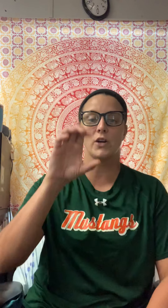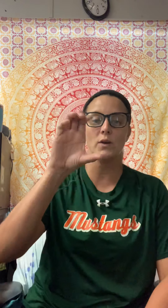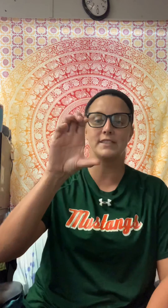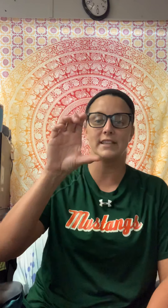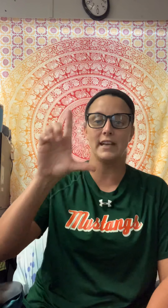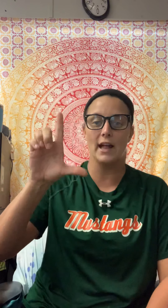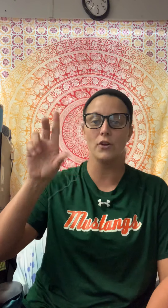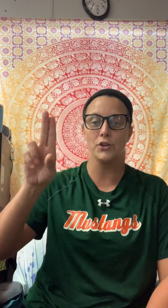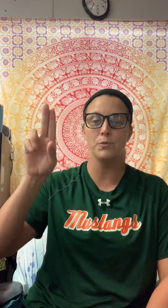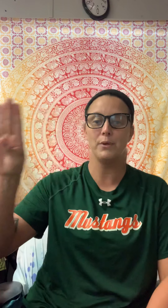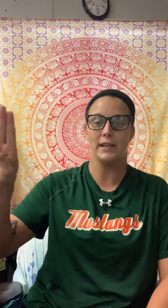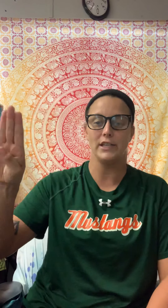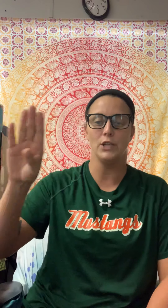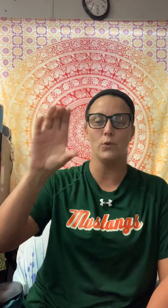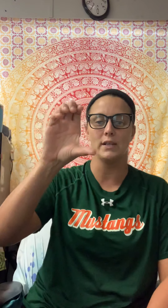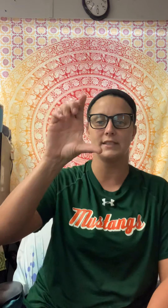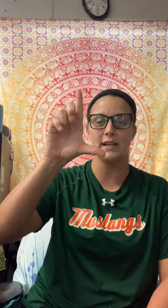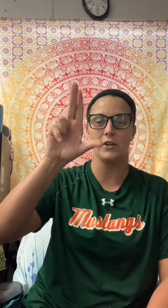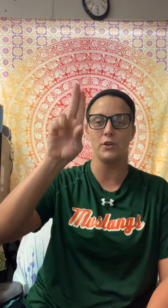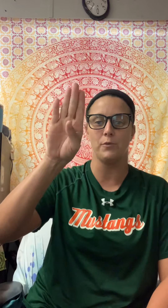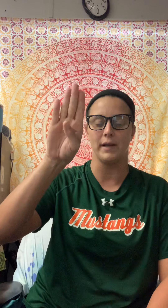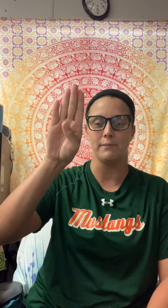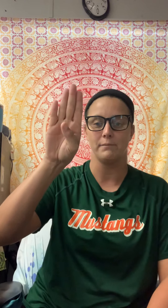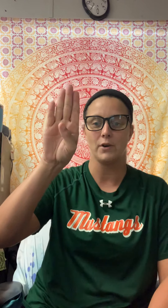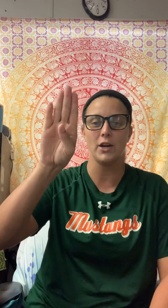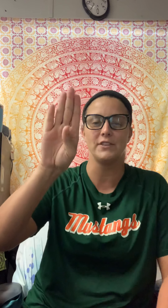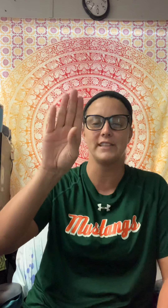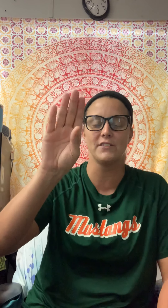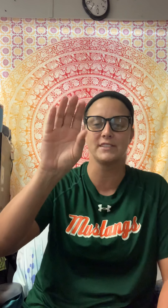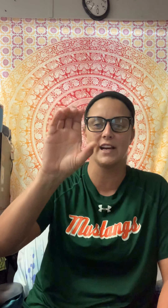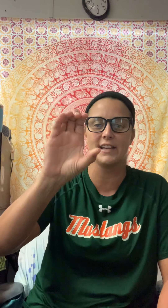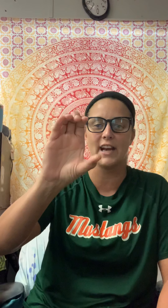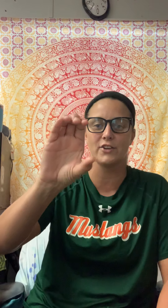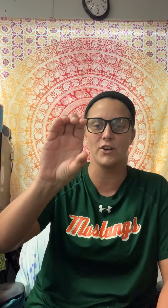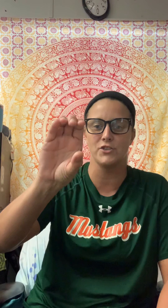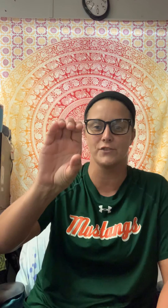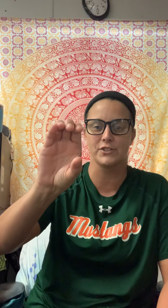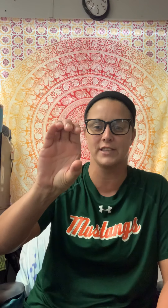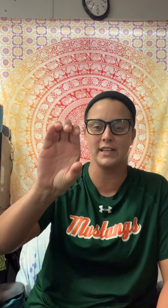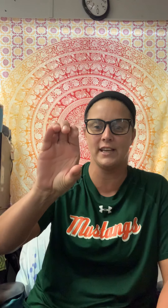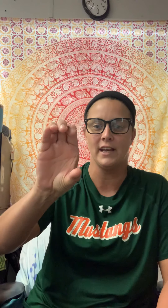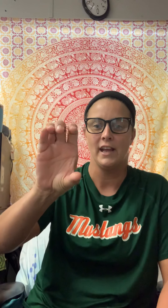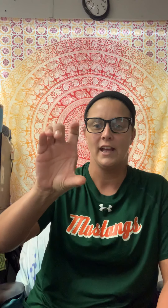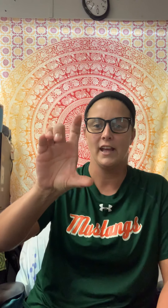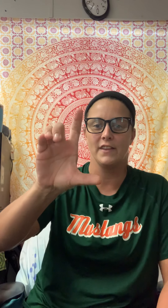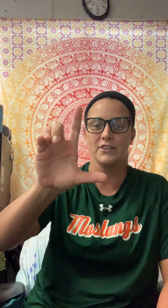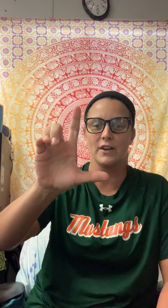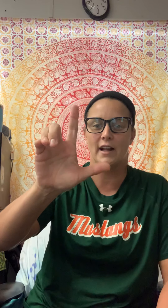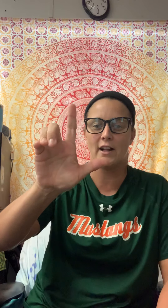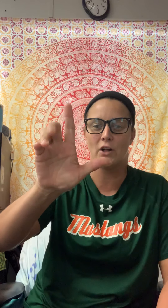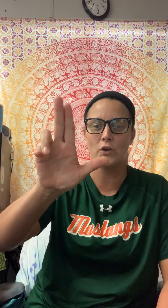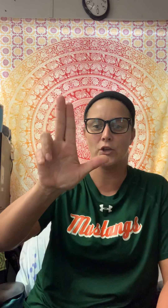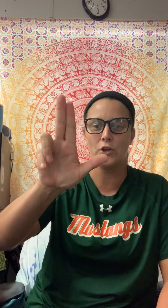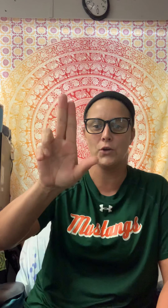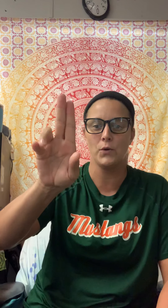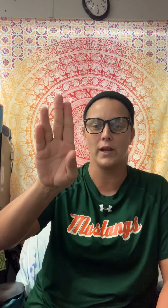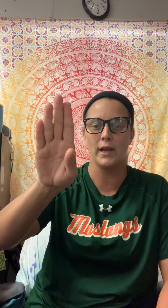going C-L-U-B, you want C-L-U-B, right? If you see how the sign, it kind of grows. You have your C, and then your L, U, and